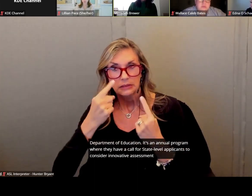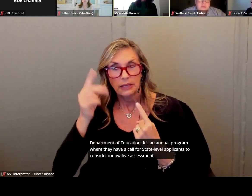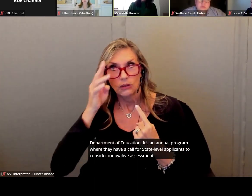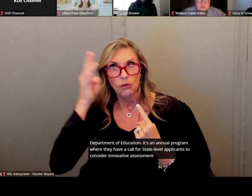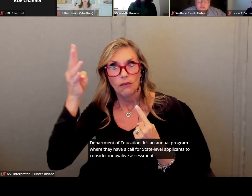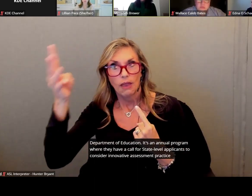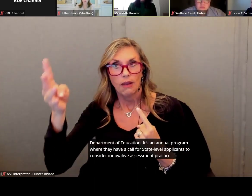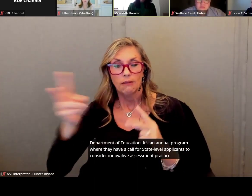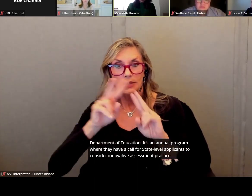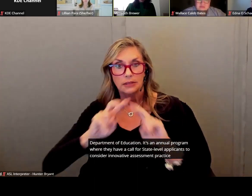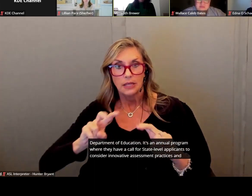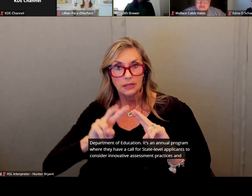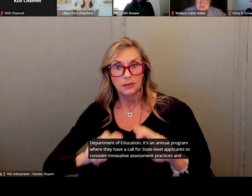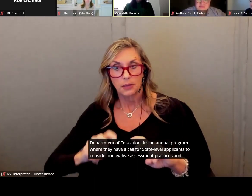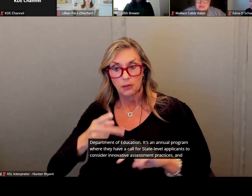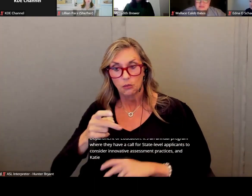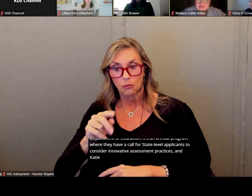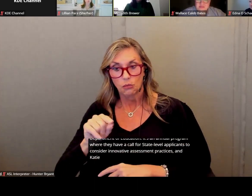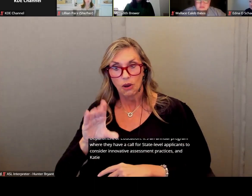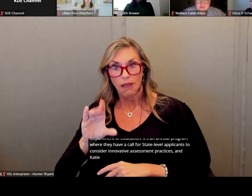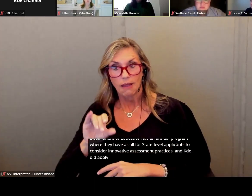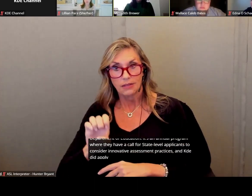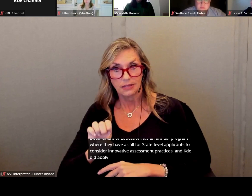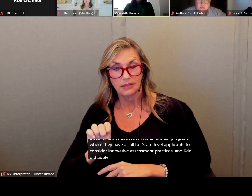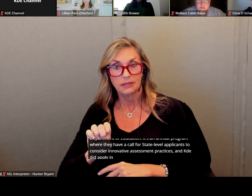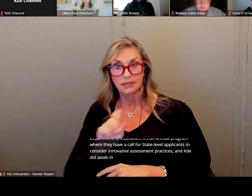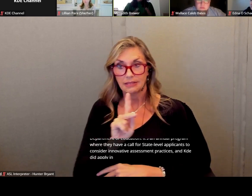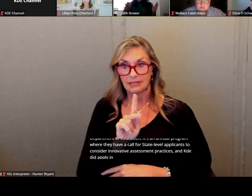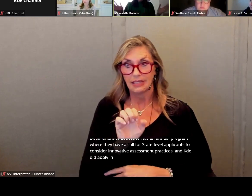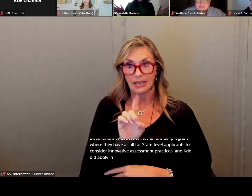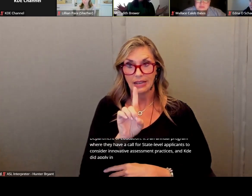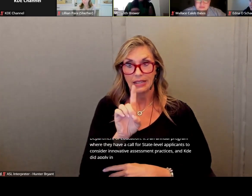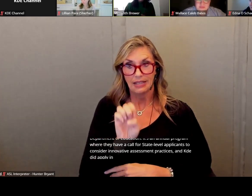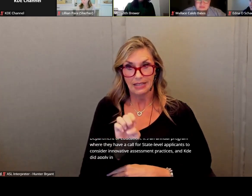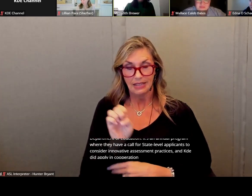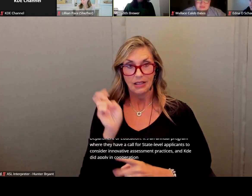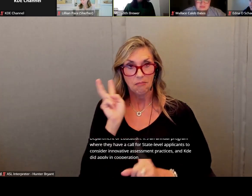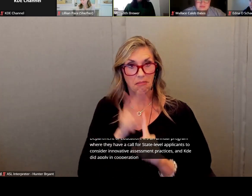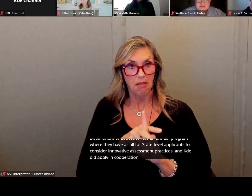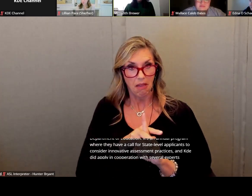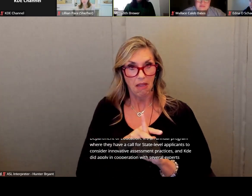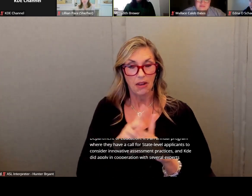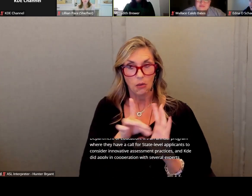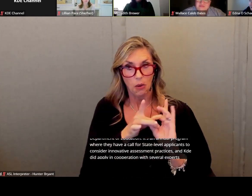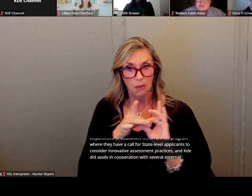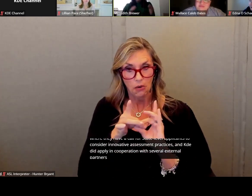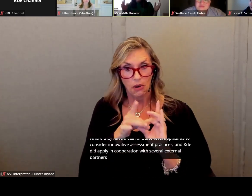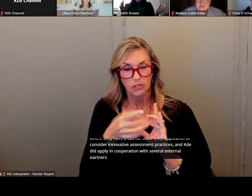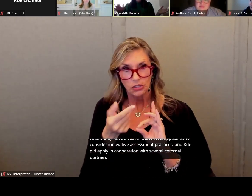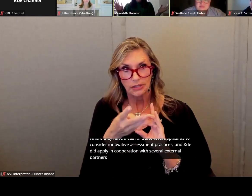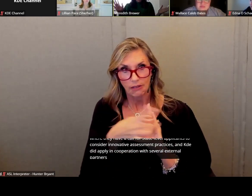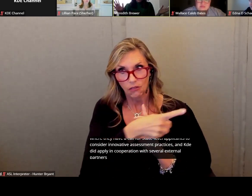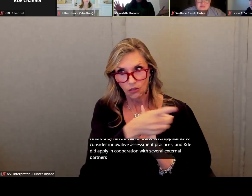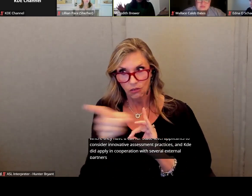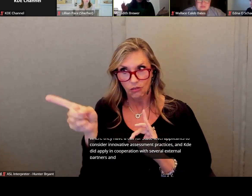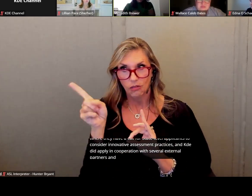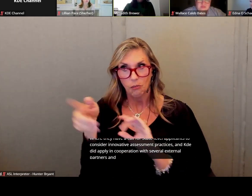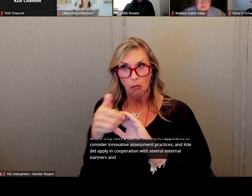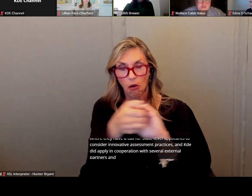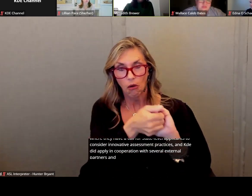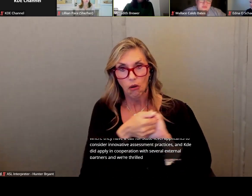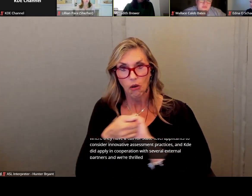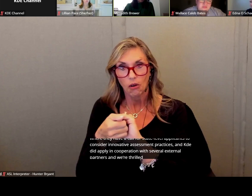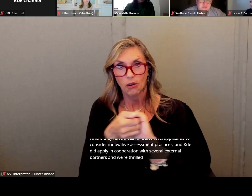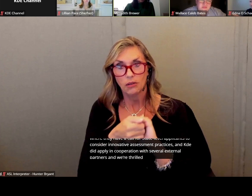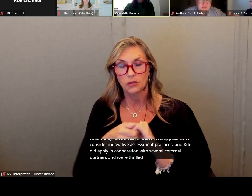and KDE did apply in cooperation with several external partners, and we're thrilled when we